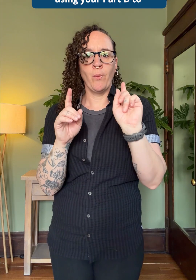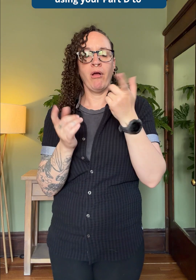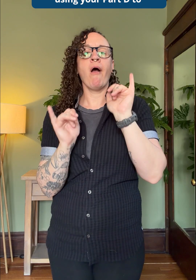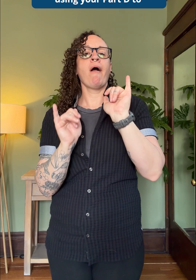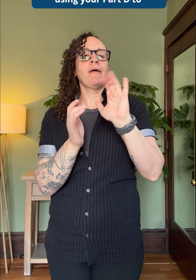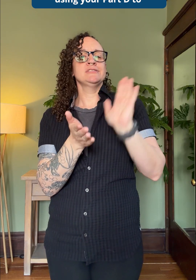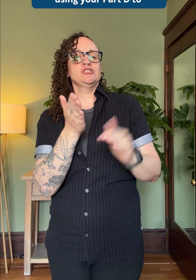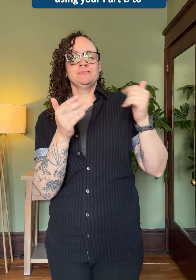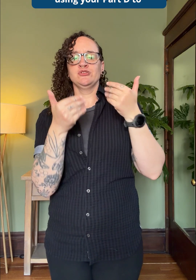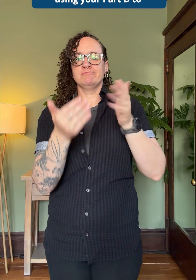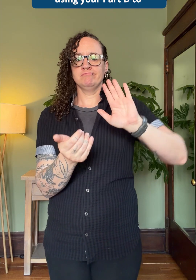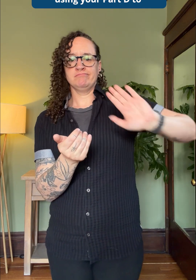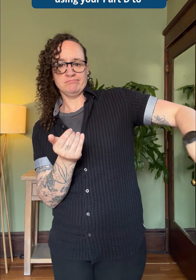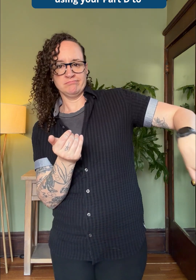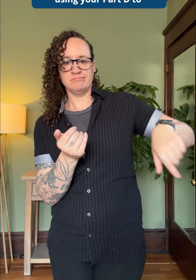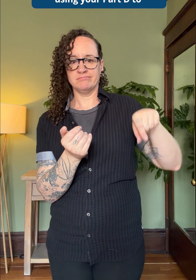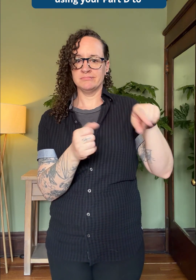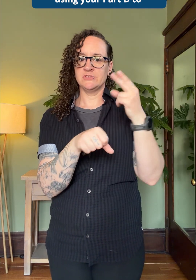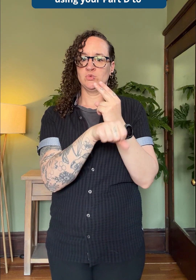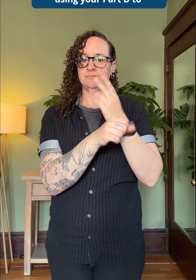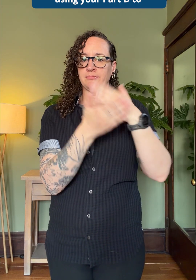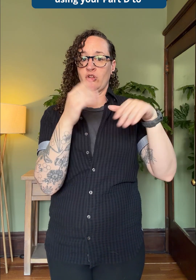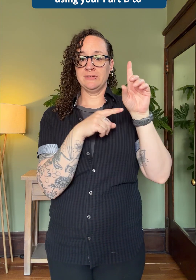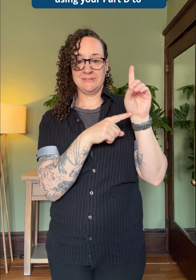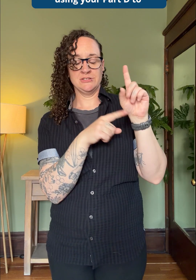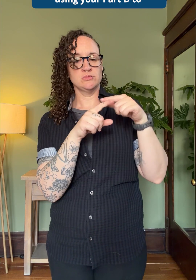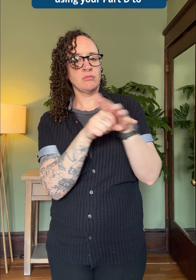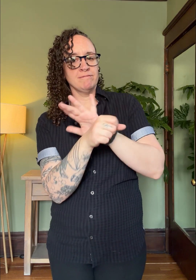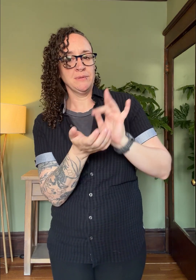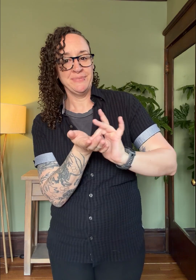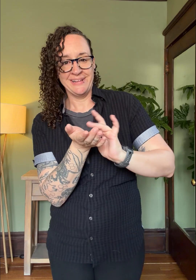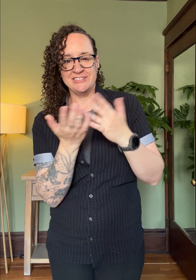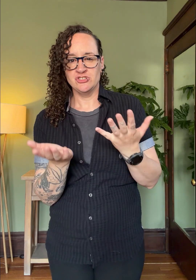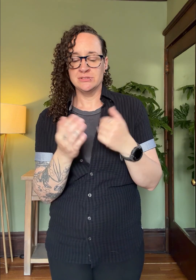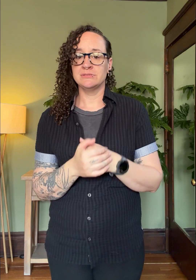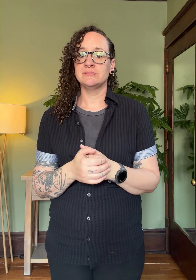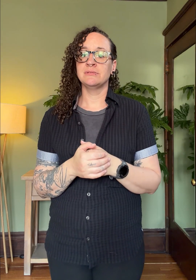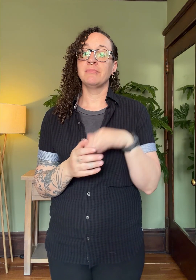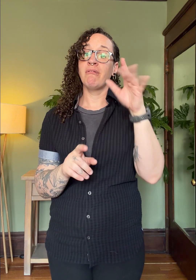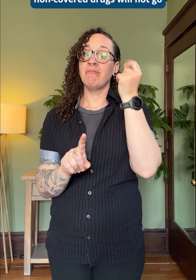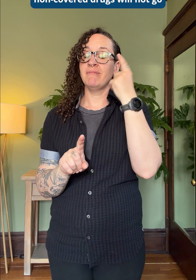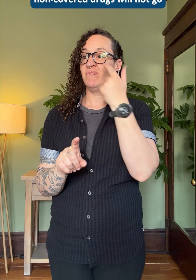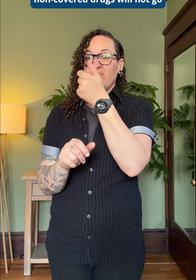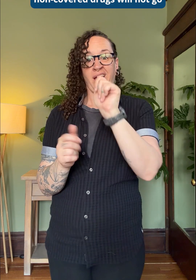There may be circumstances where it is cheaper to forego using your Part D to cover